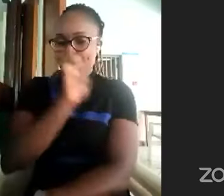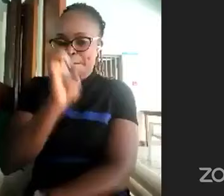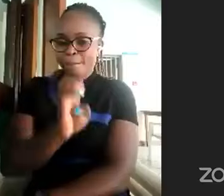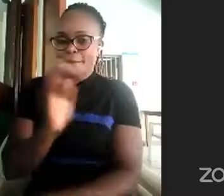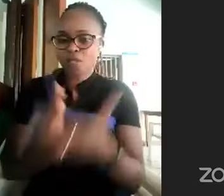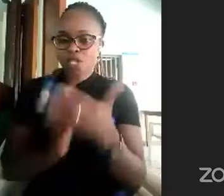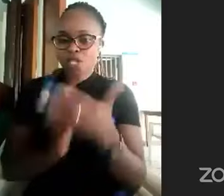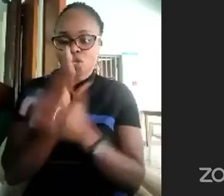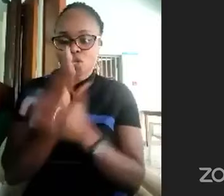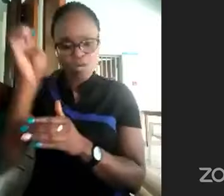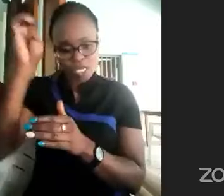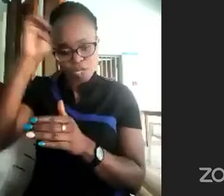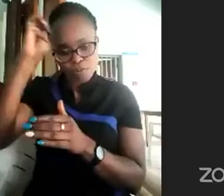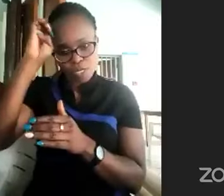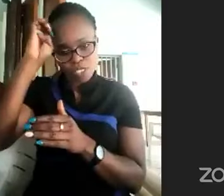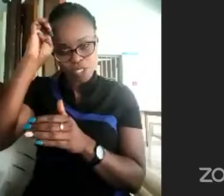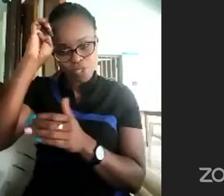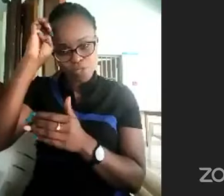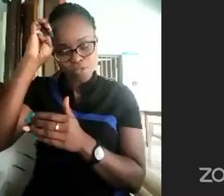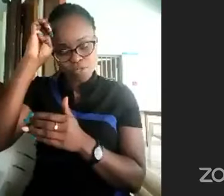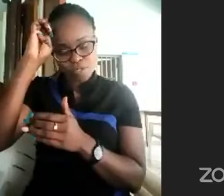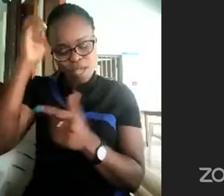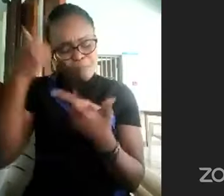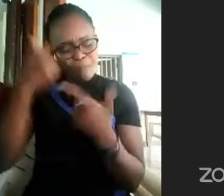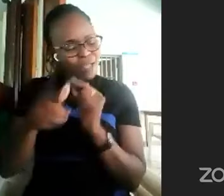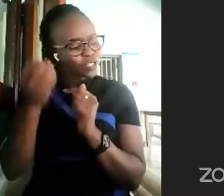the infrastructure, the facilities